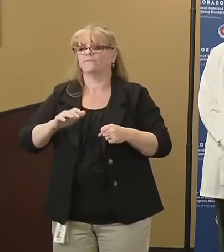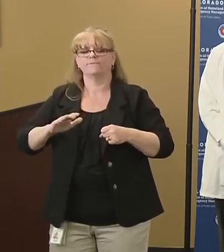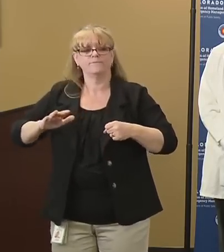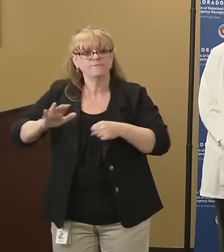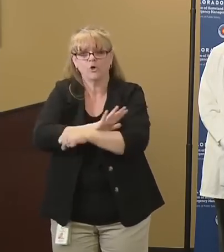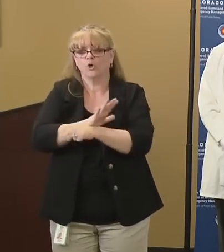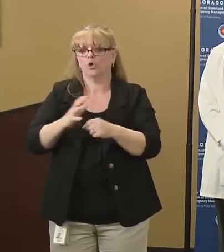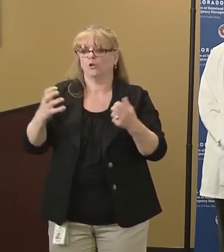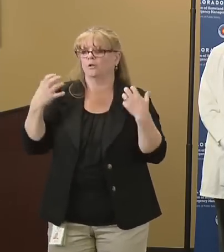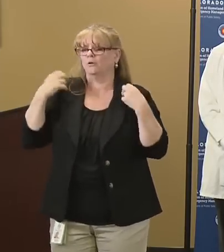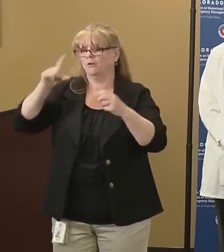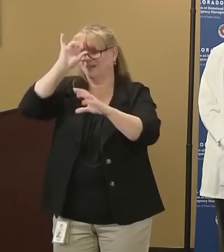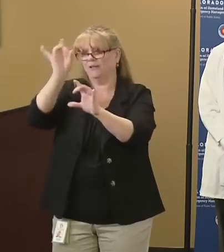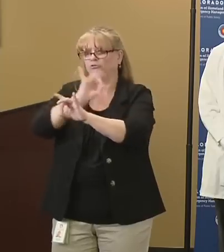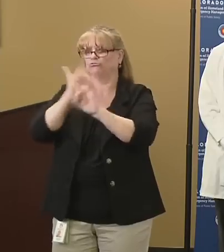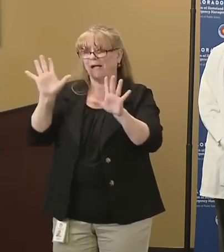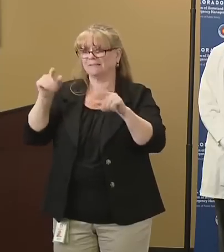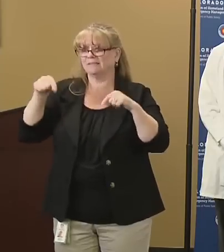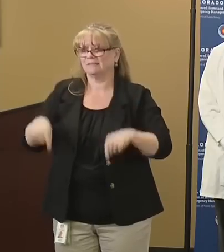parts of the world. Next slide.